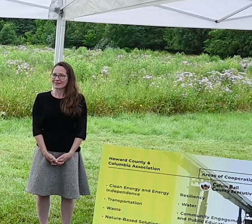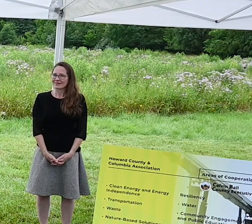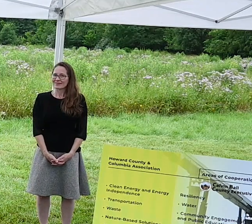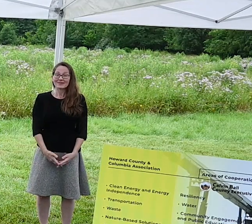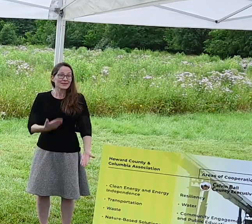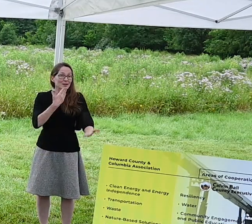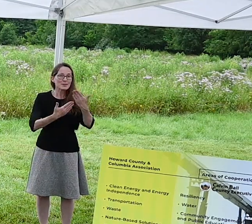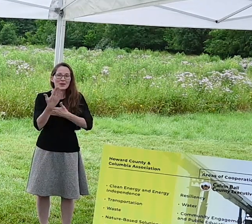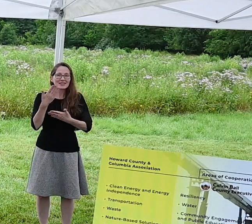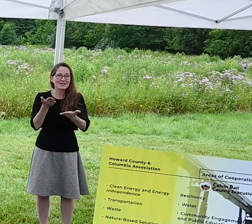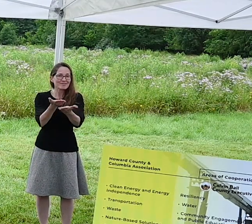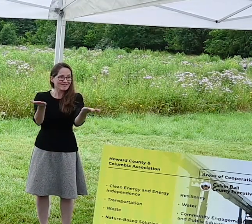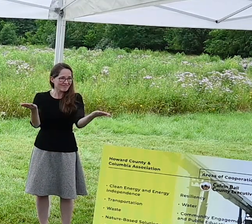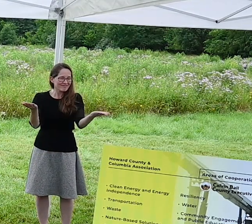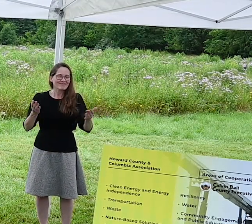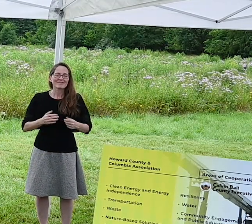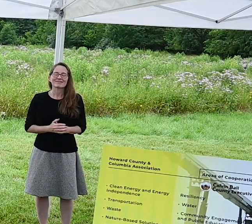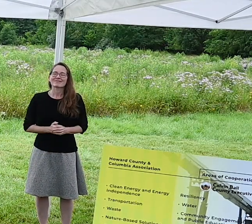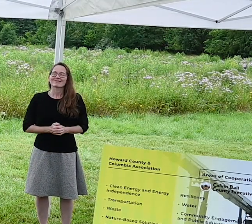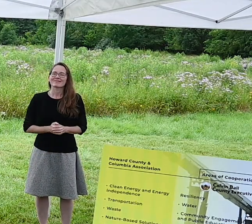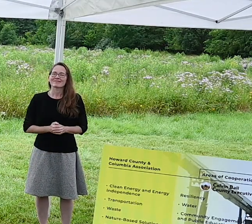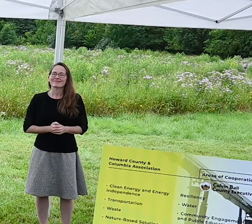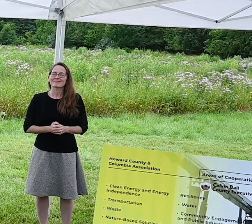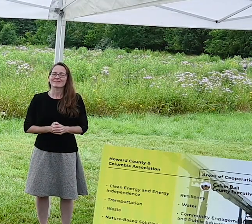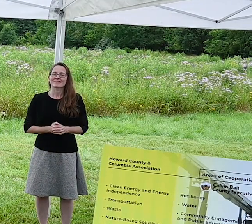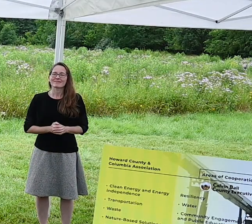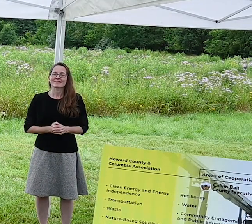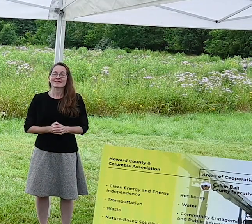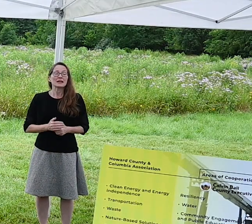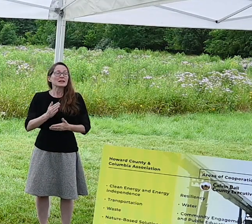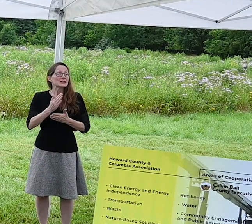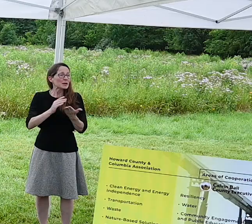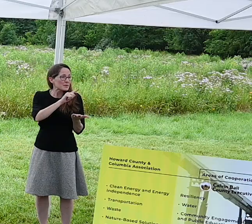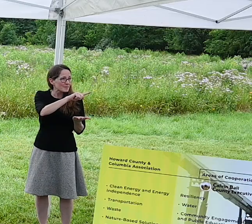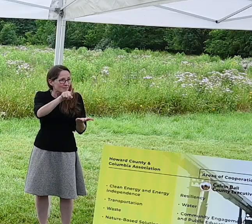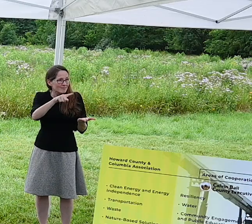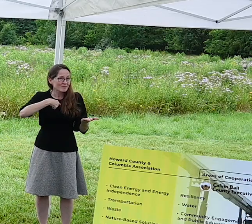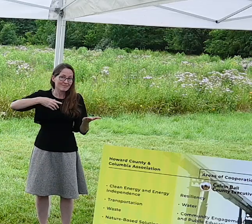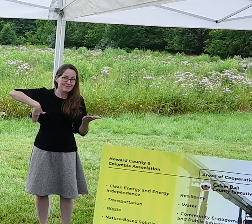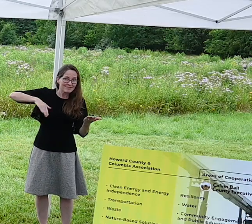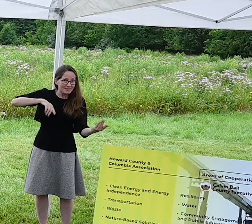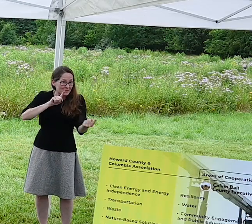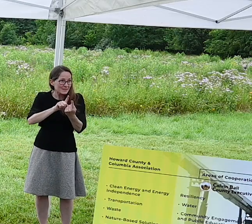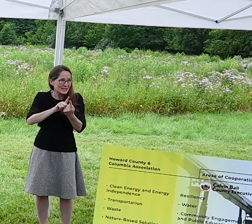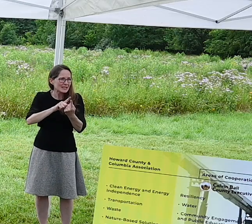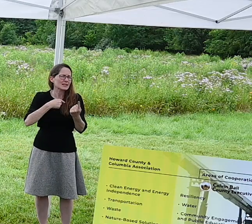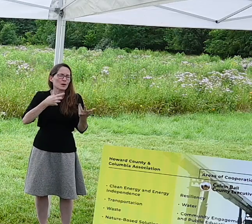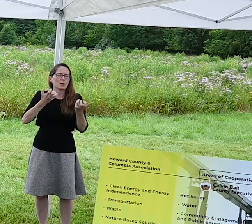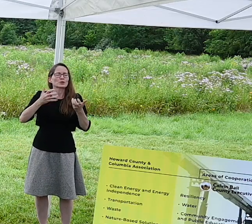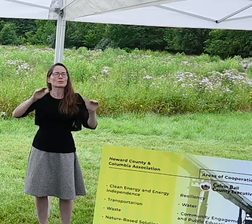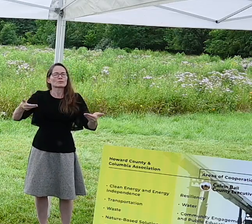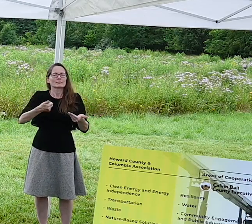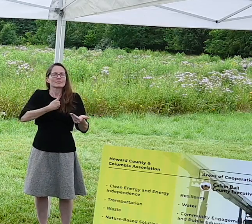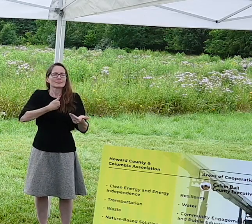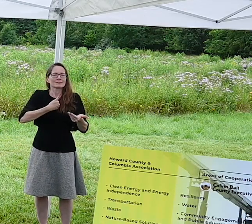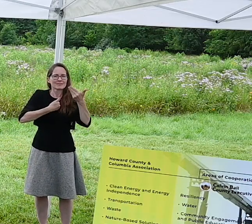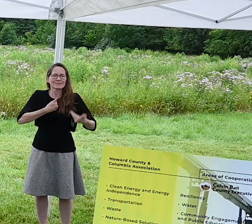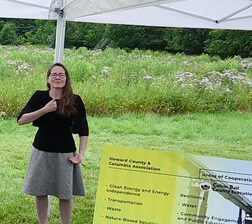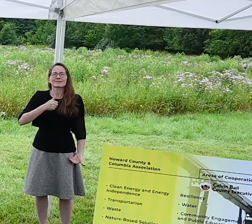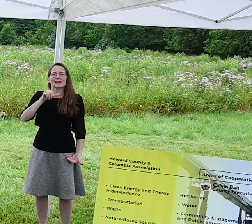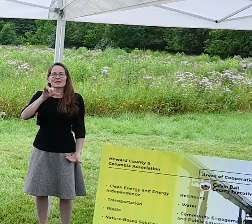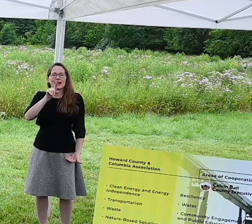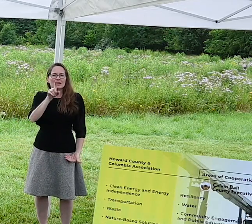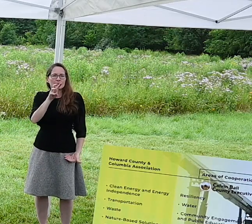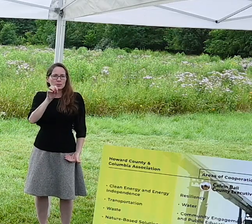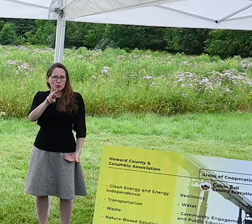Well, good morning, everybody. And for those who I've not yet had the honor or pleasure of meeting, my name is Tim Latimer. I'm the administrator for the Howard County